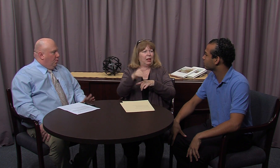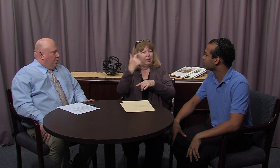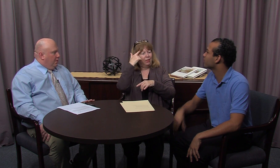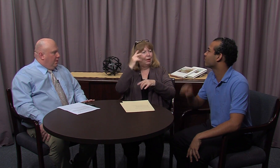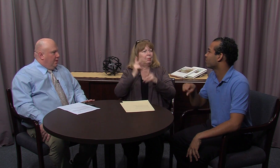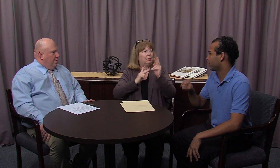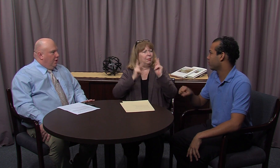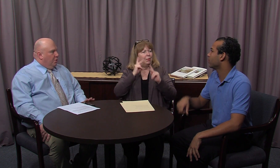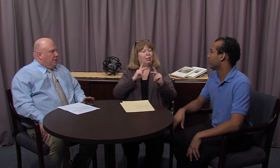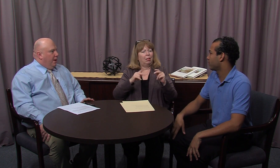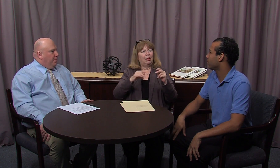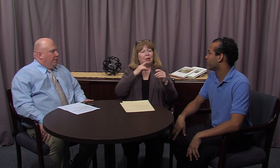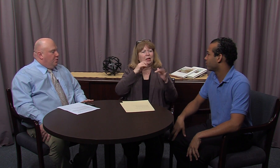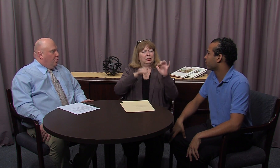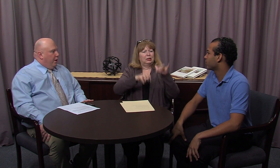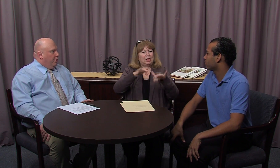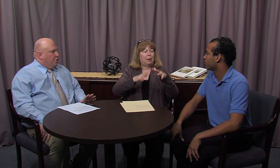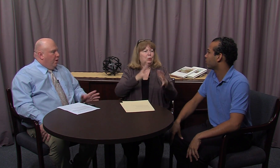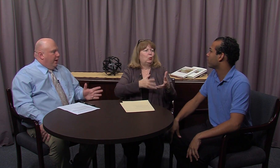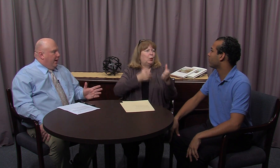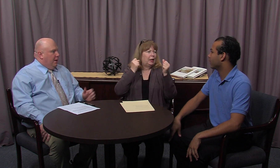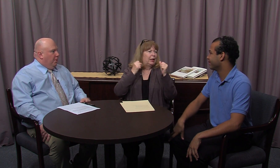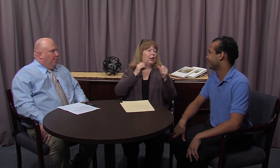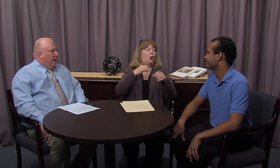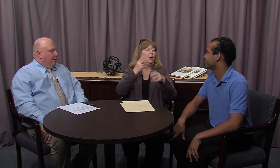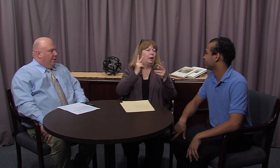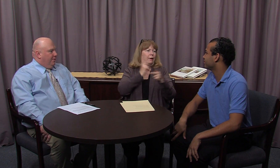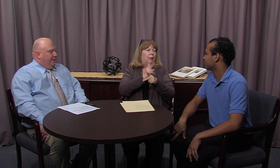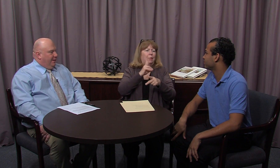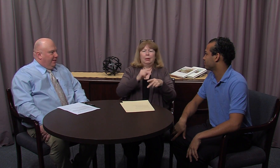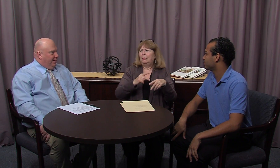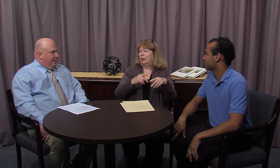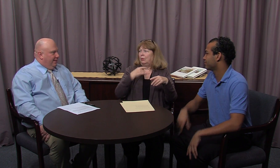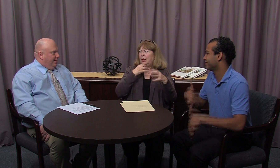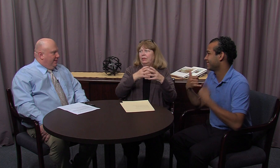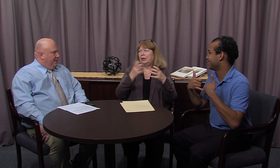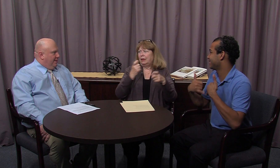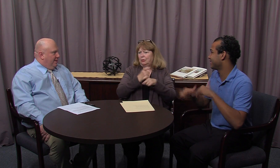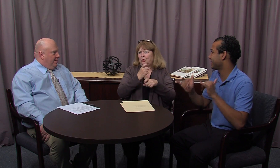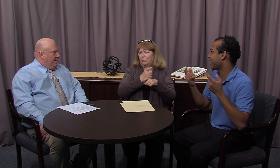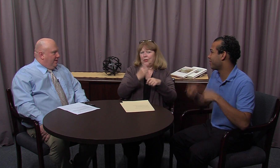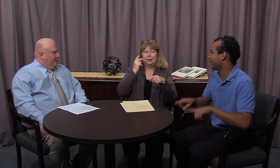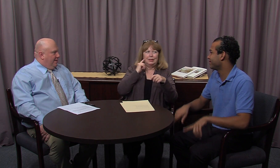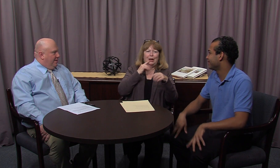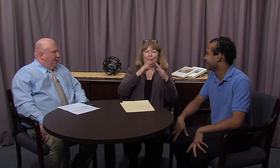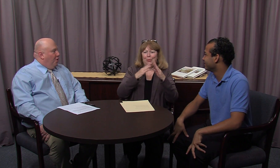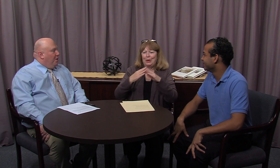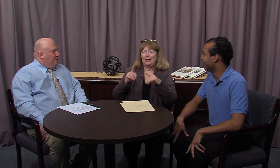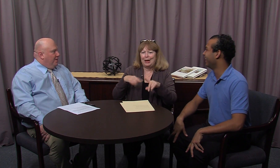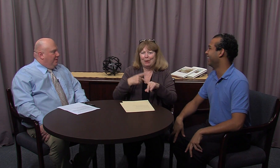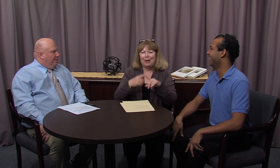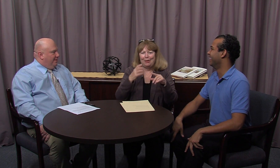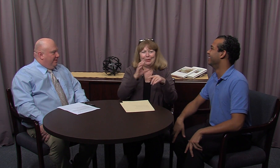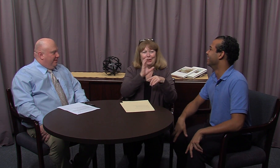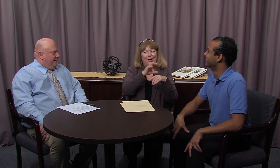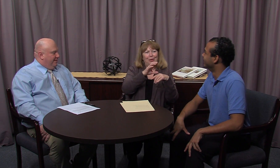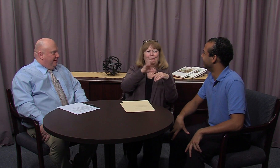were, you know, typing too quickly or trying to keep up. I don't know. We have a lot of jokes in the deaf community about the